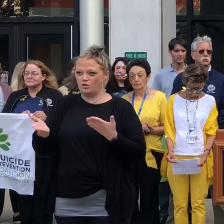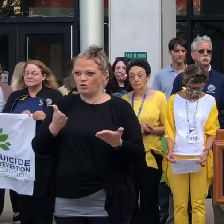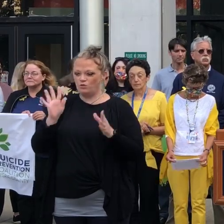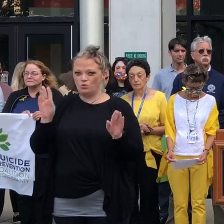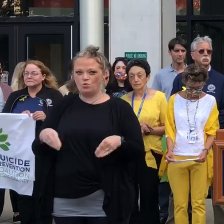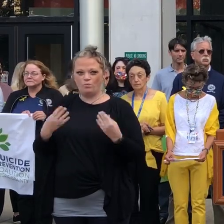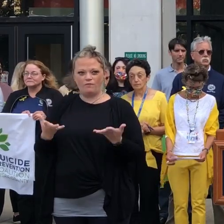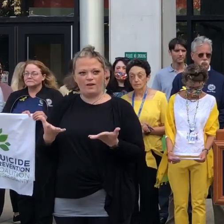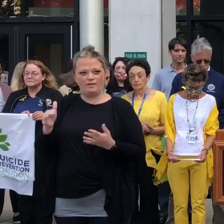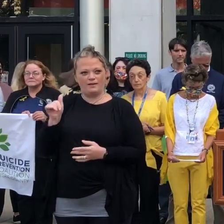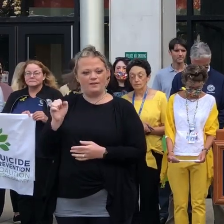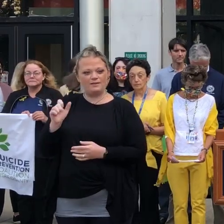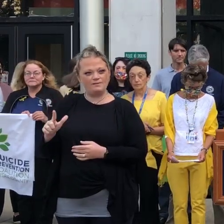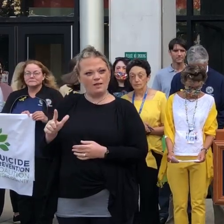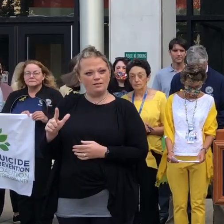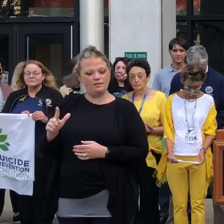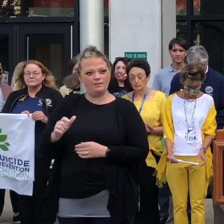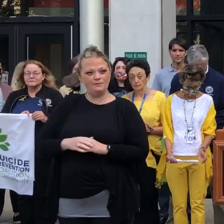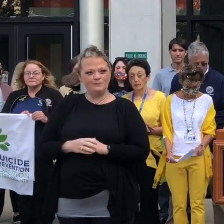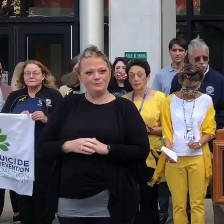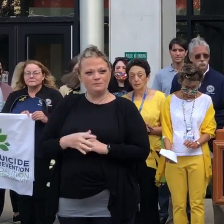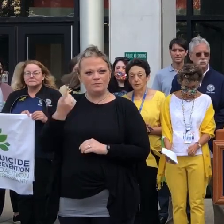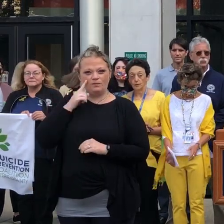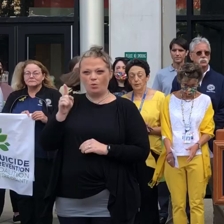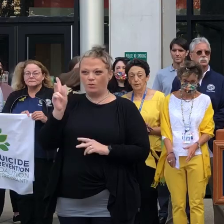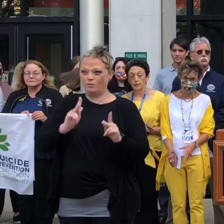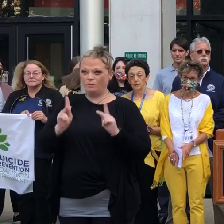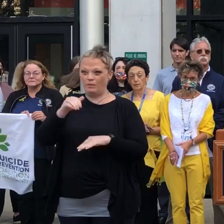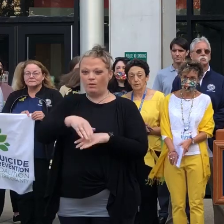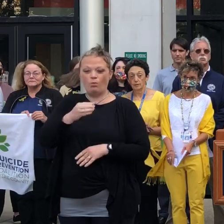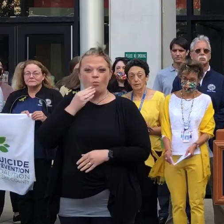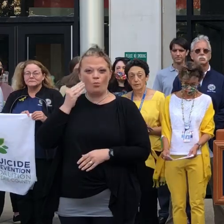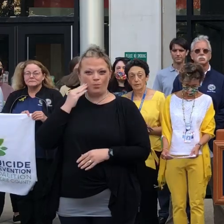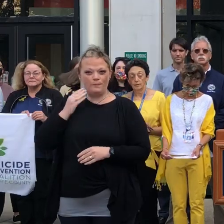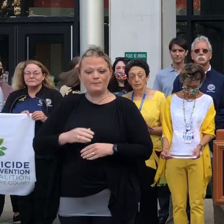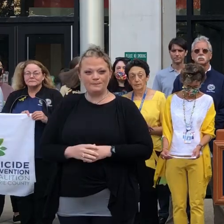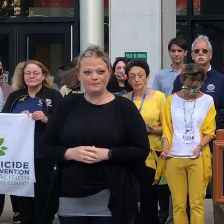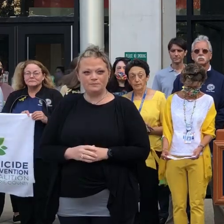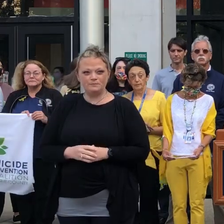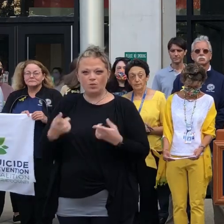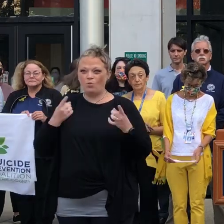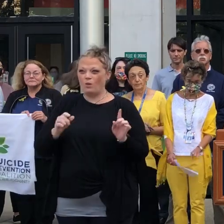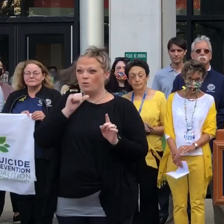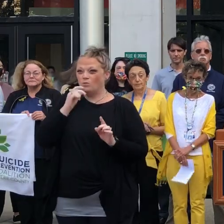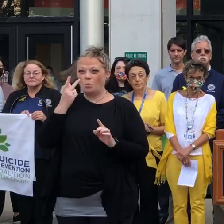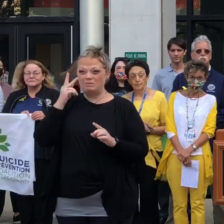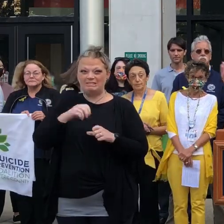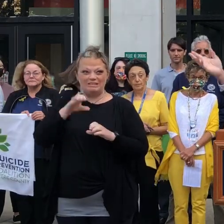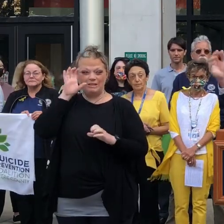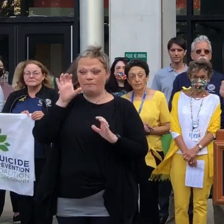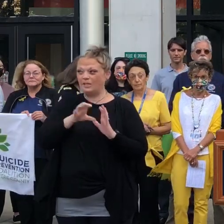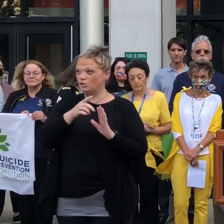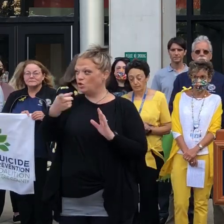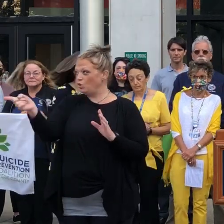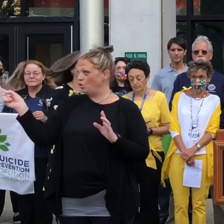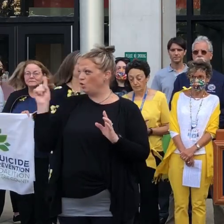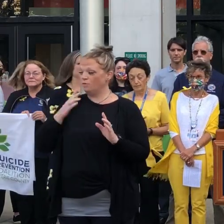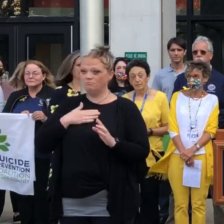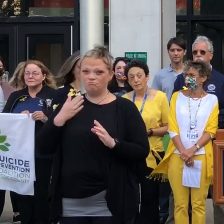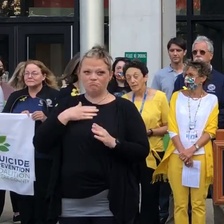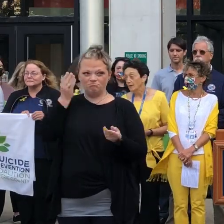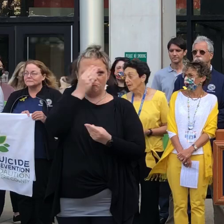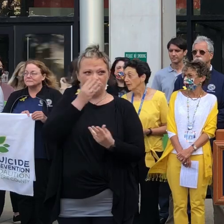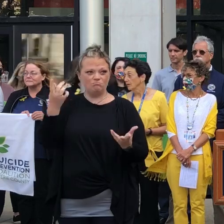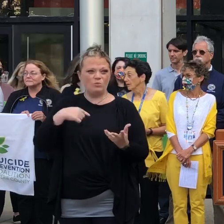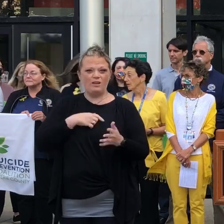providing our American Sign Language for our people at home. While you don't see them in the picture, I'm also glad to note we have some of